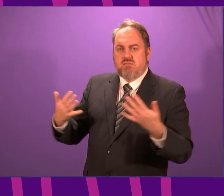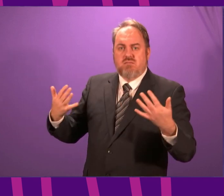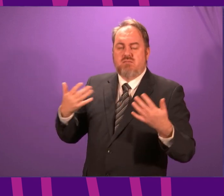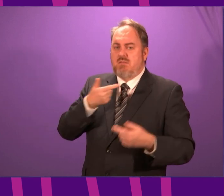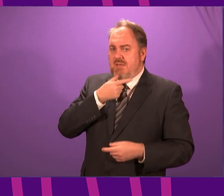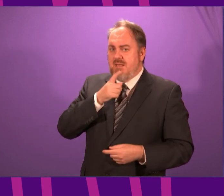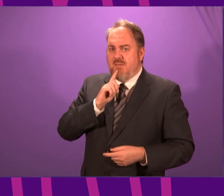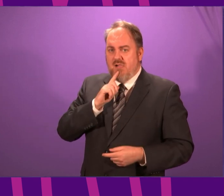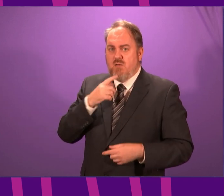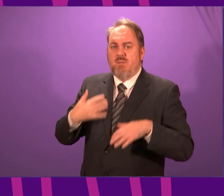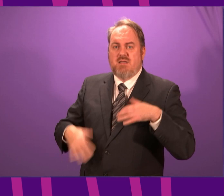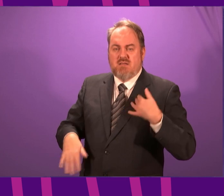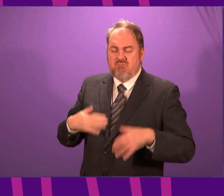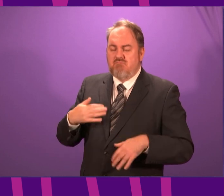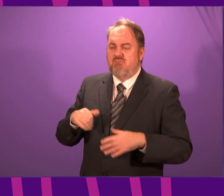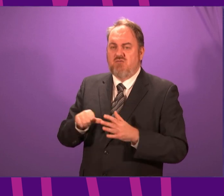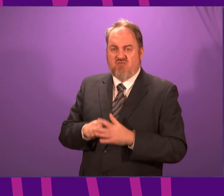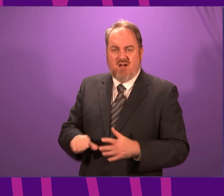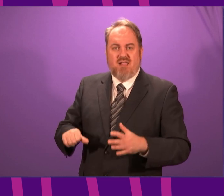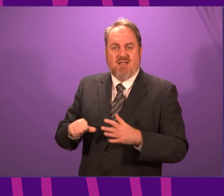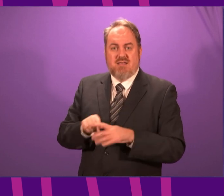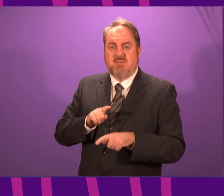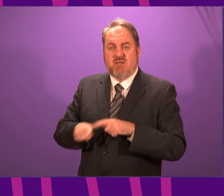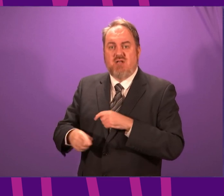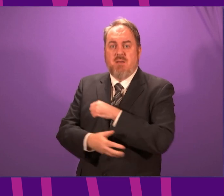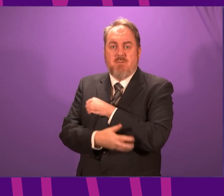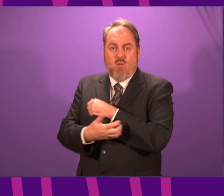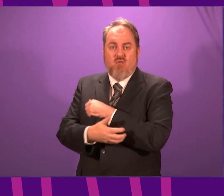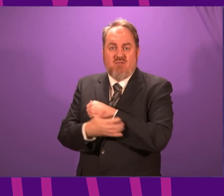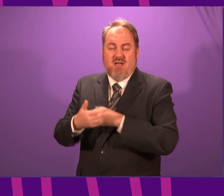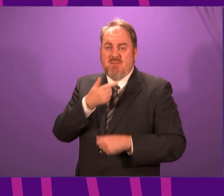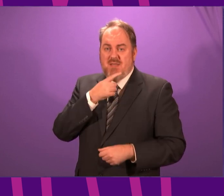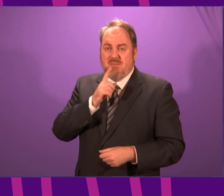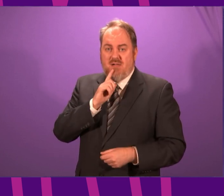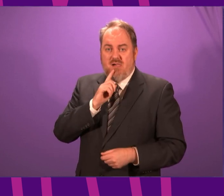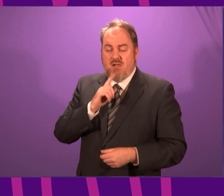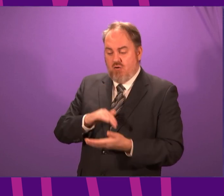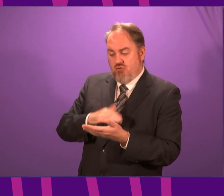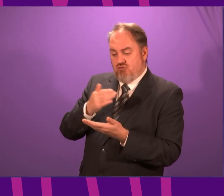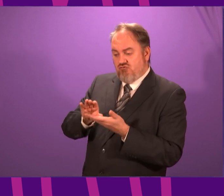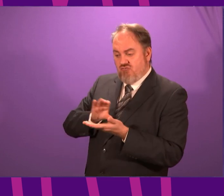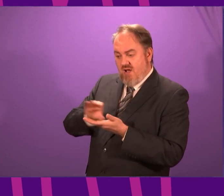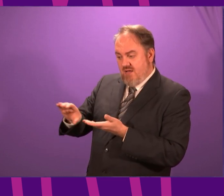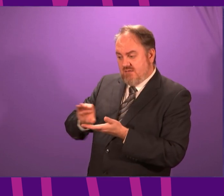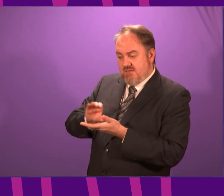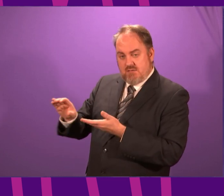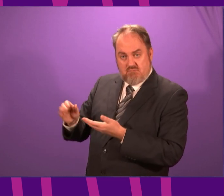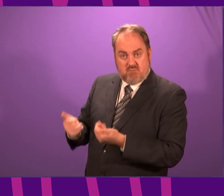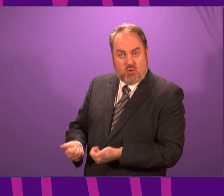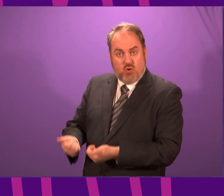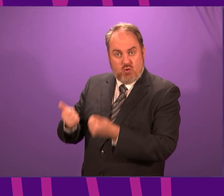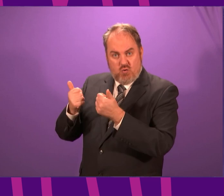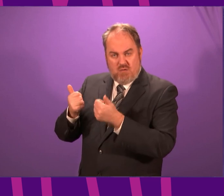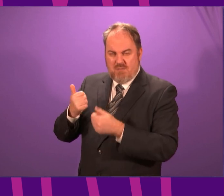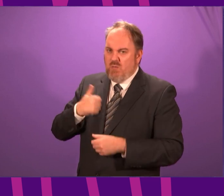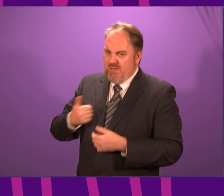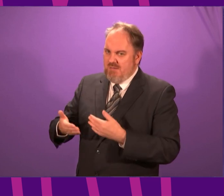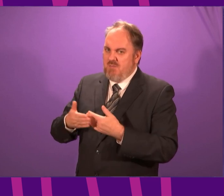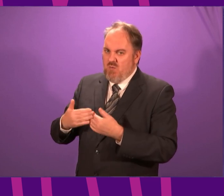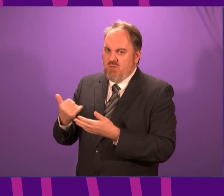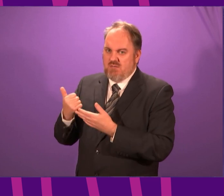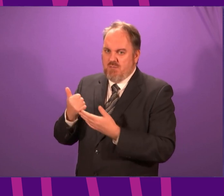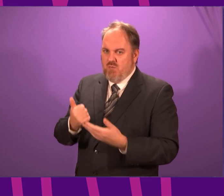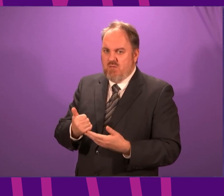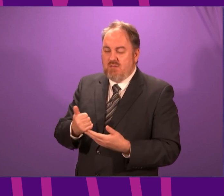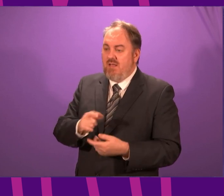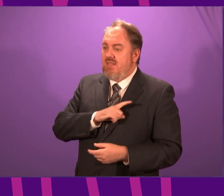of our most deprived areas. The grants are good and very welcome, but the reality is that we will need more. And this is where I turn to the benches on